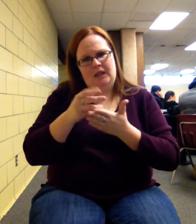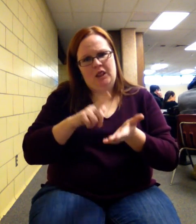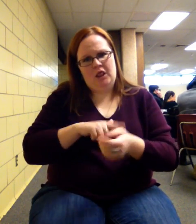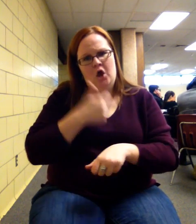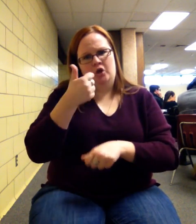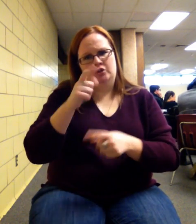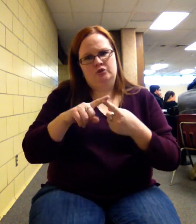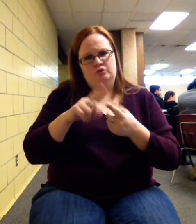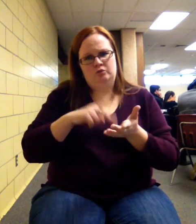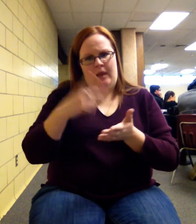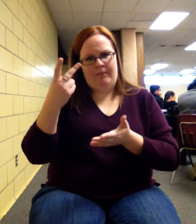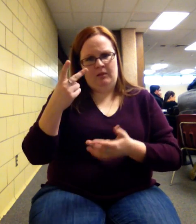they're going to need a higher interest rate.